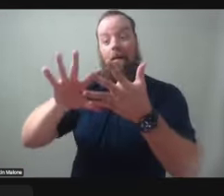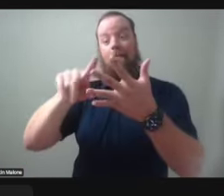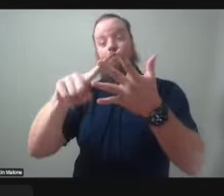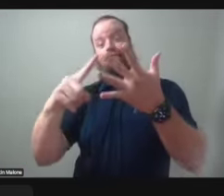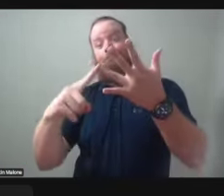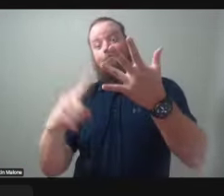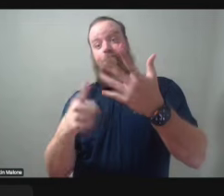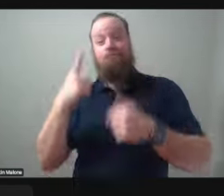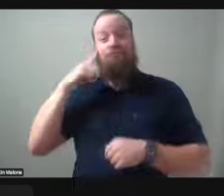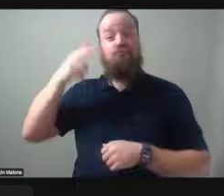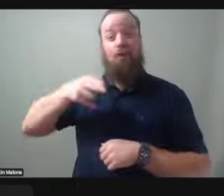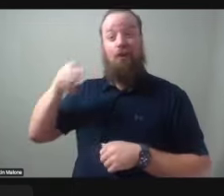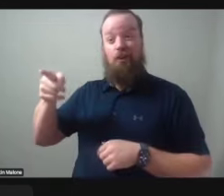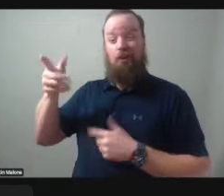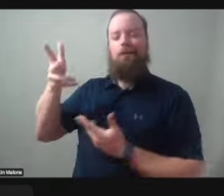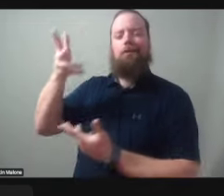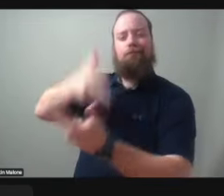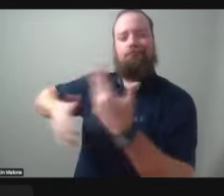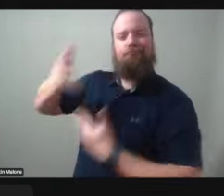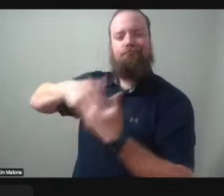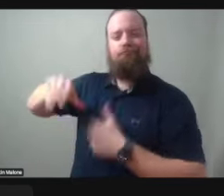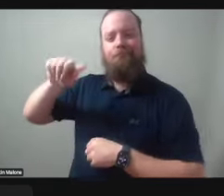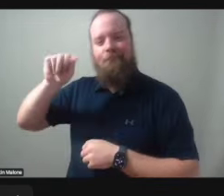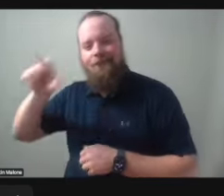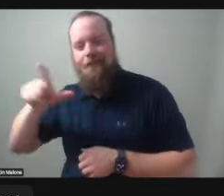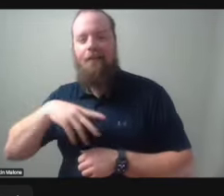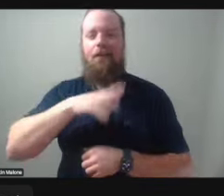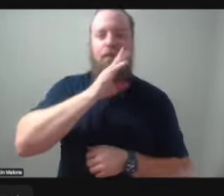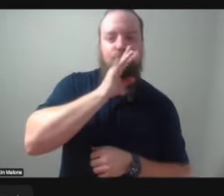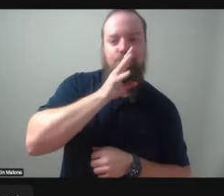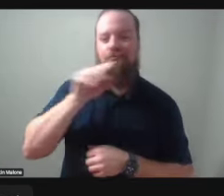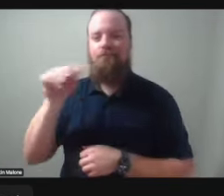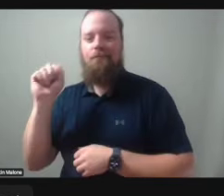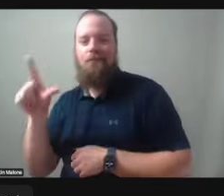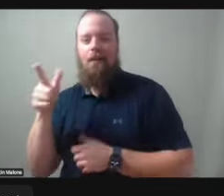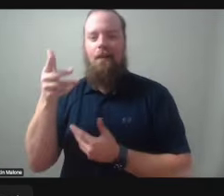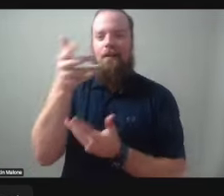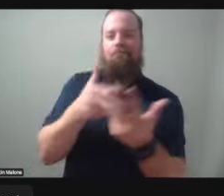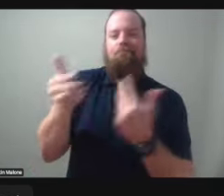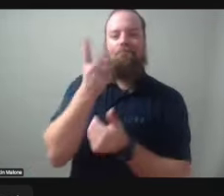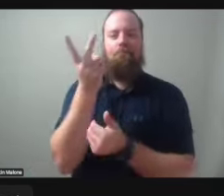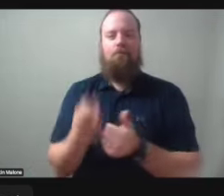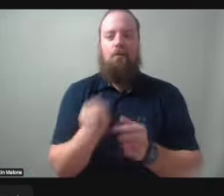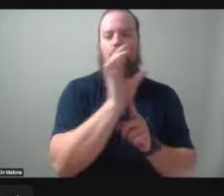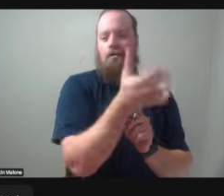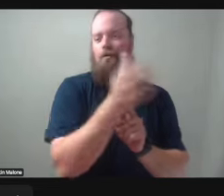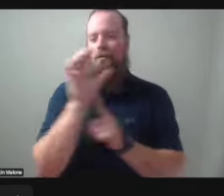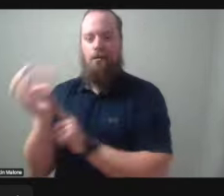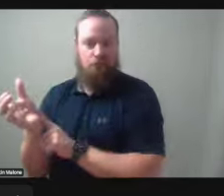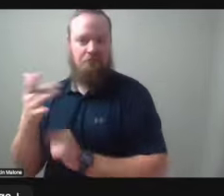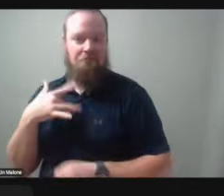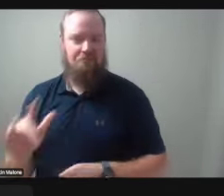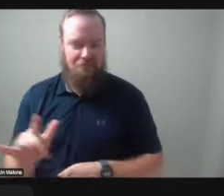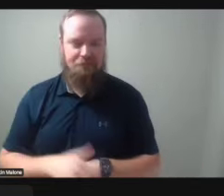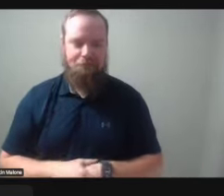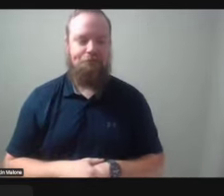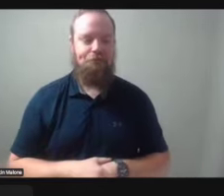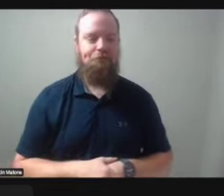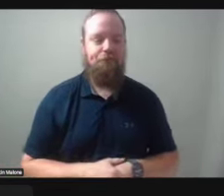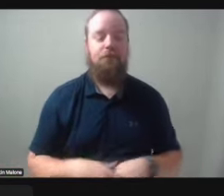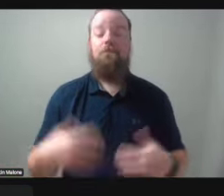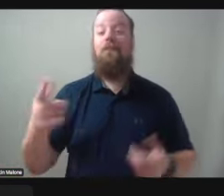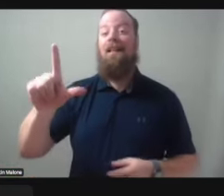They function as a hearing person and they don't identify in the deaf community. Those with a little bit more severe or